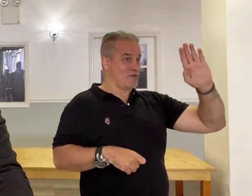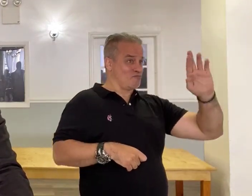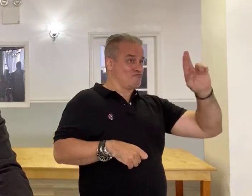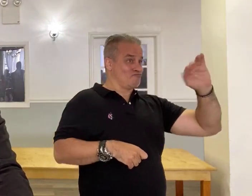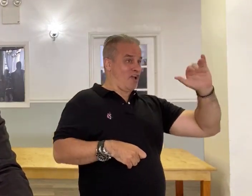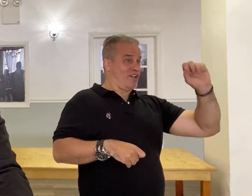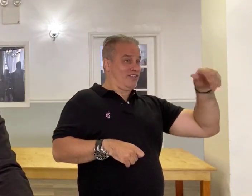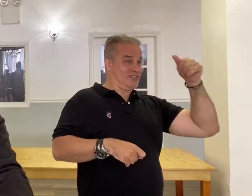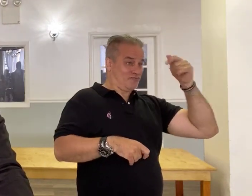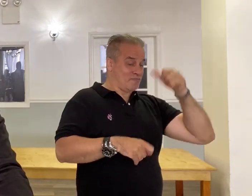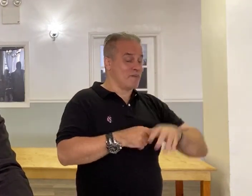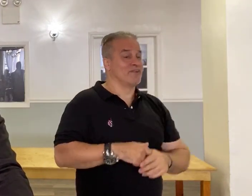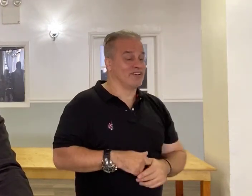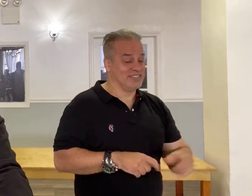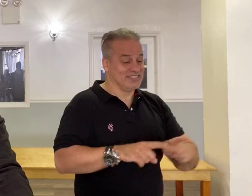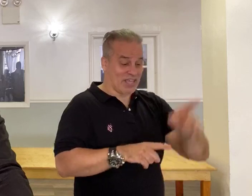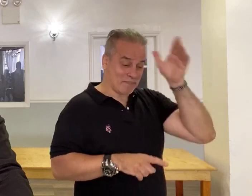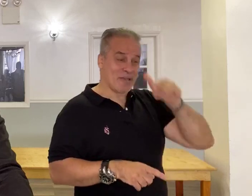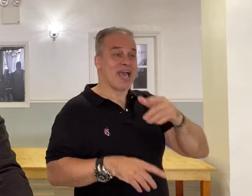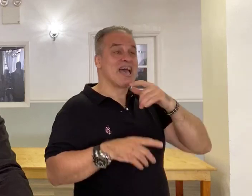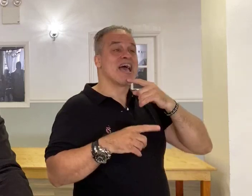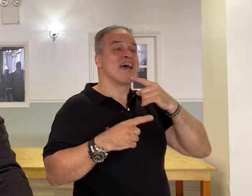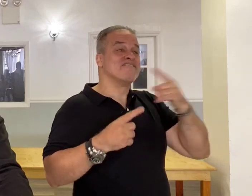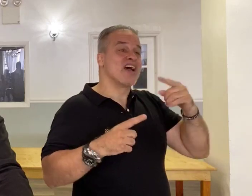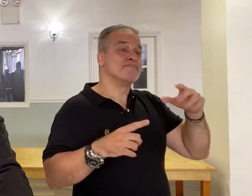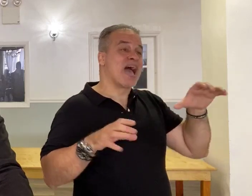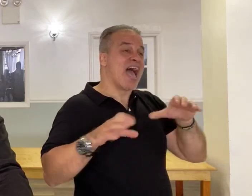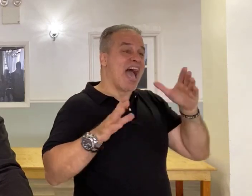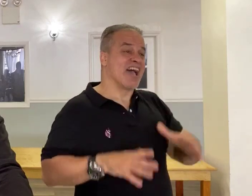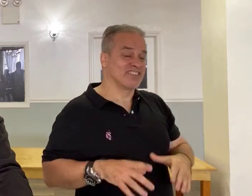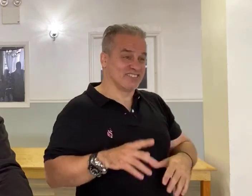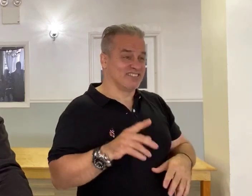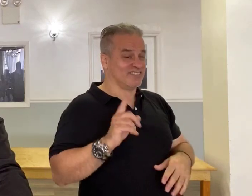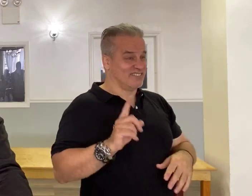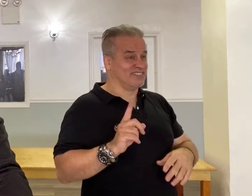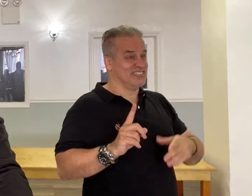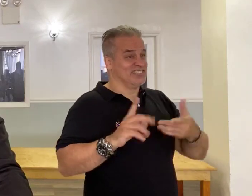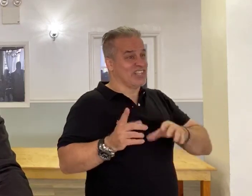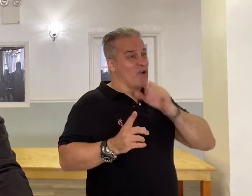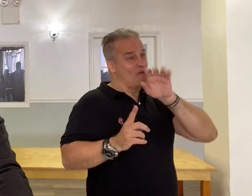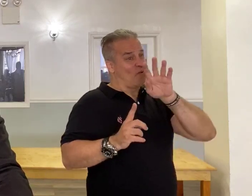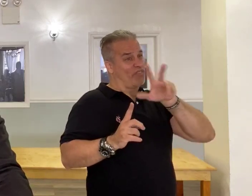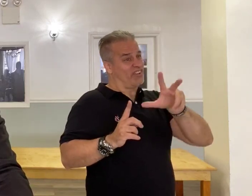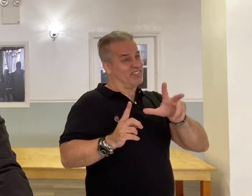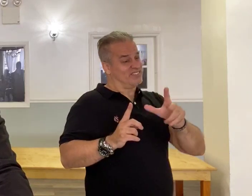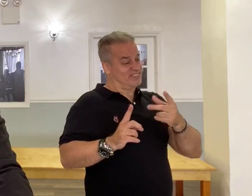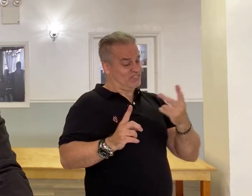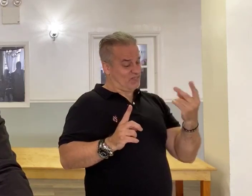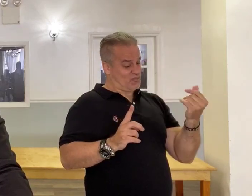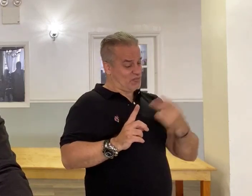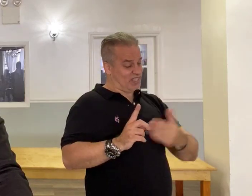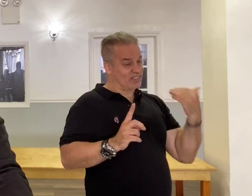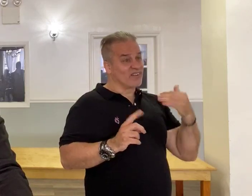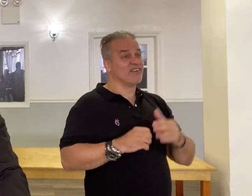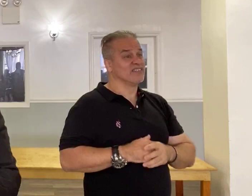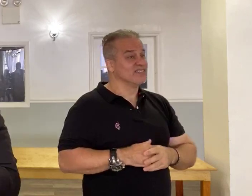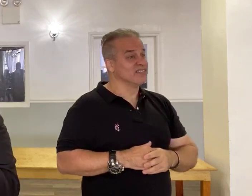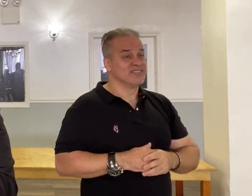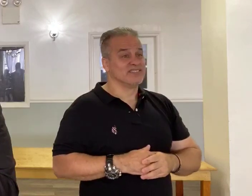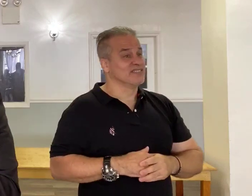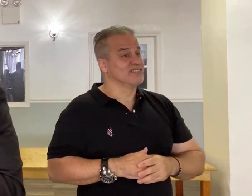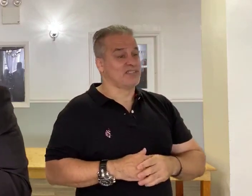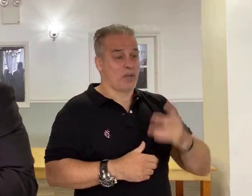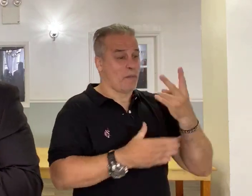you are this morning, but listen to me. Make that decision today. Don't keep Christ waiting.